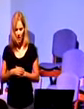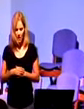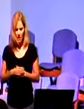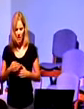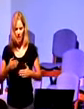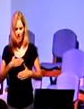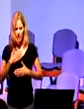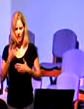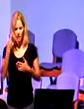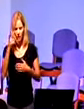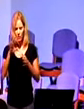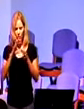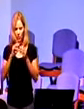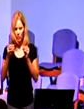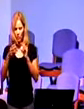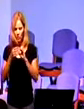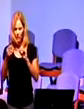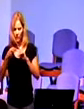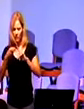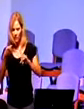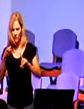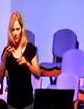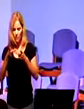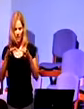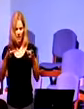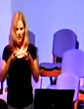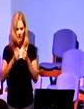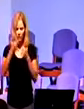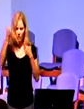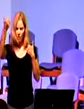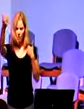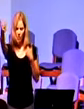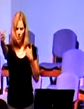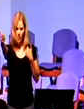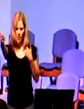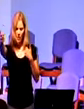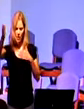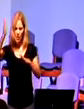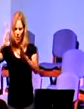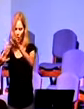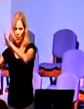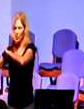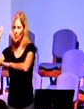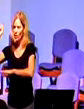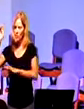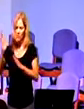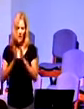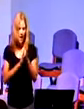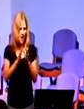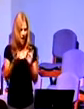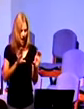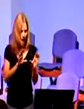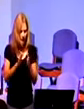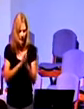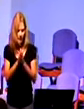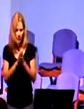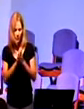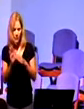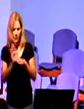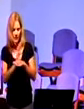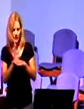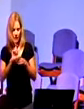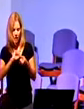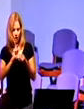for stories from places far away and long ago where you have been active in changing